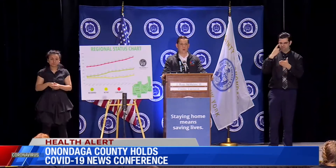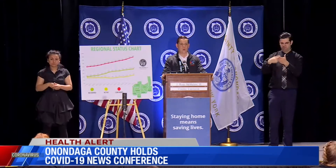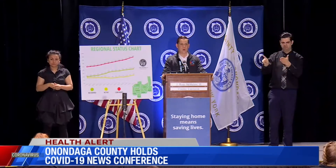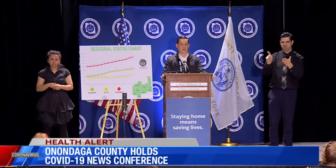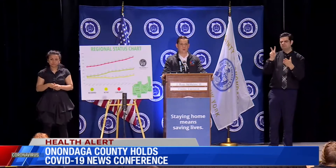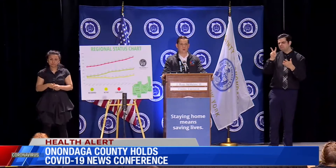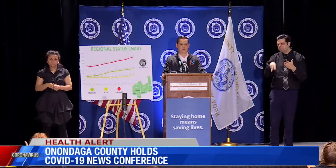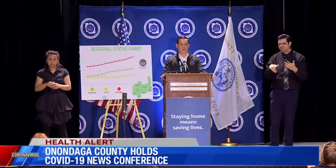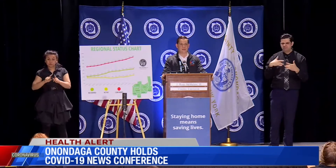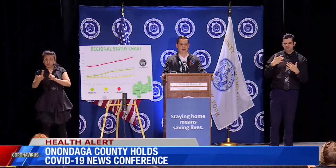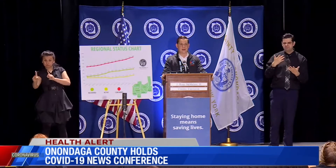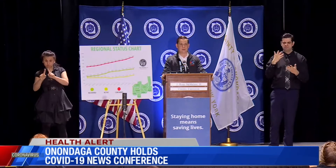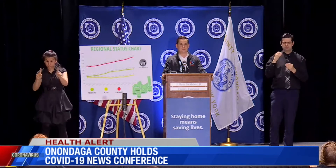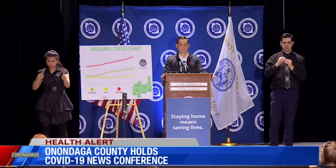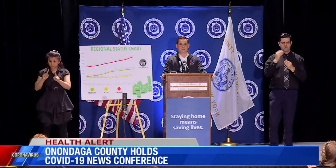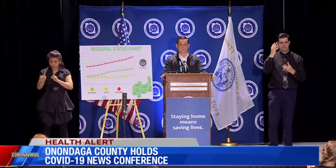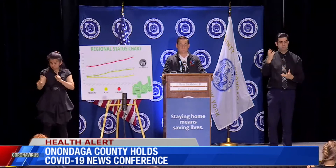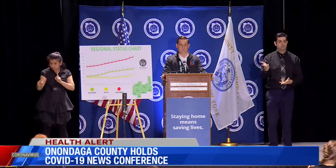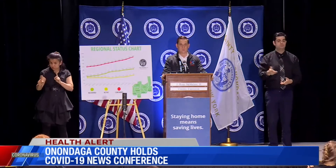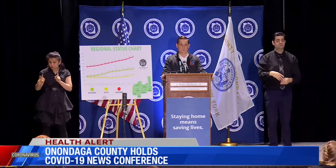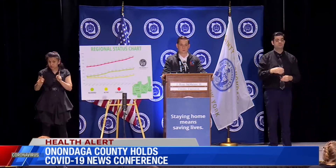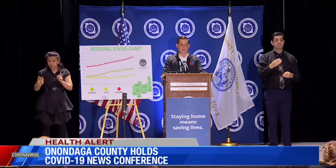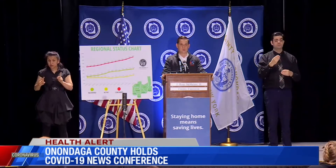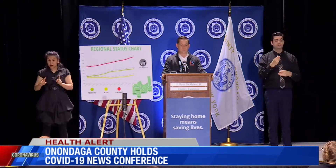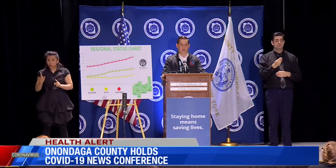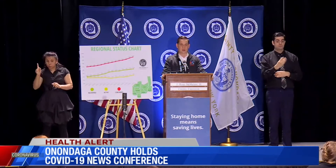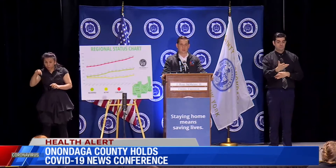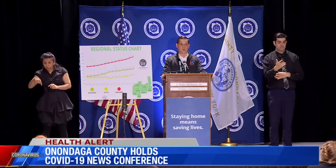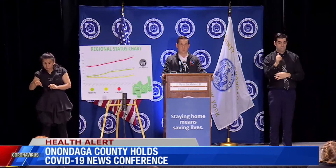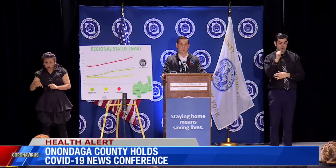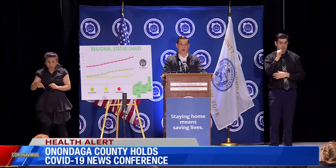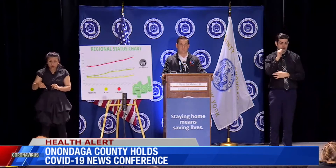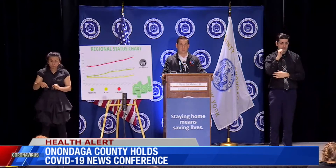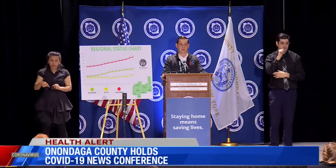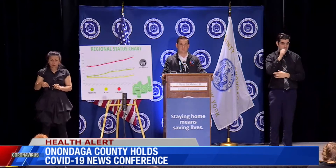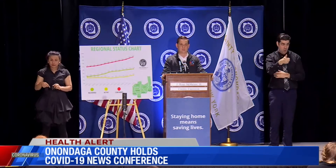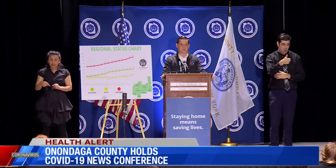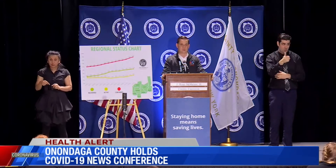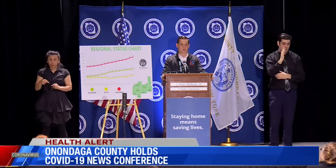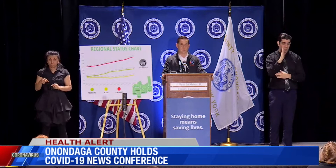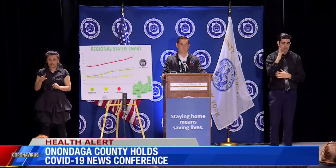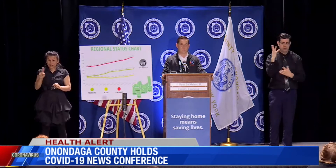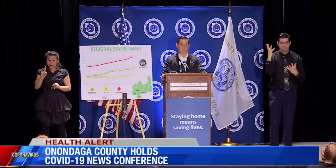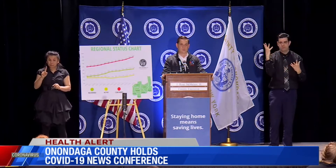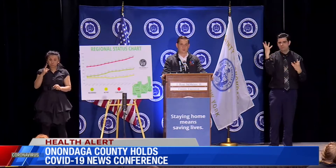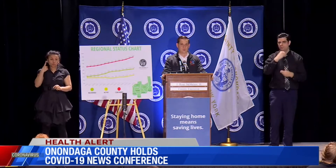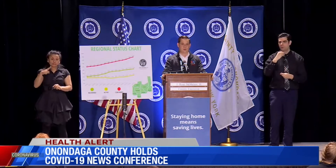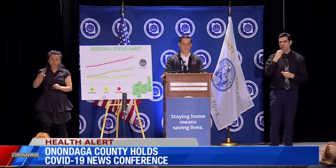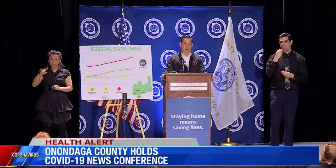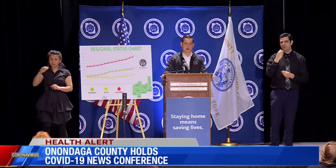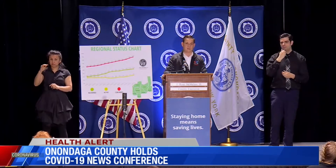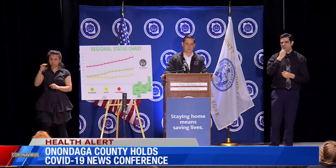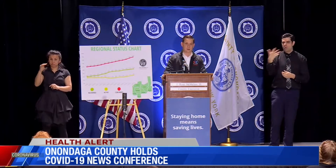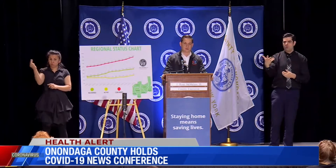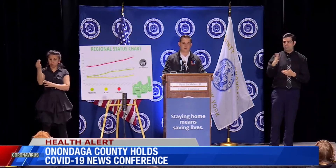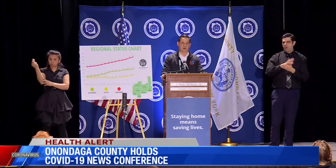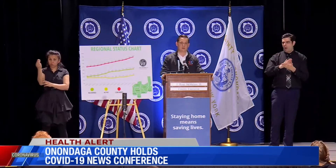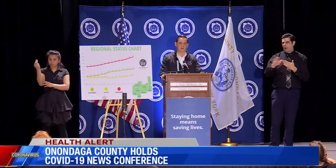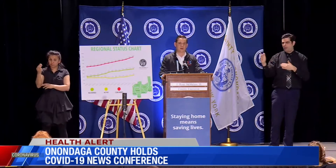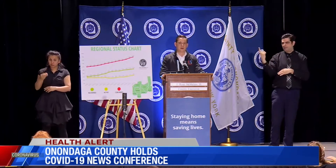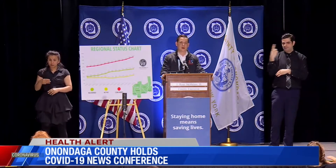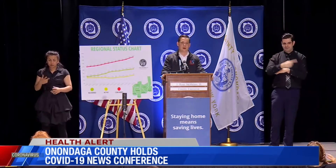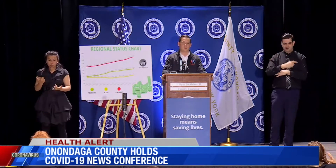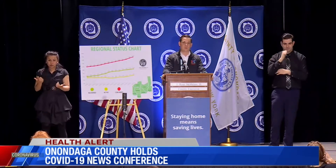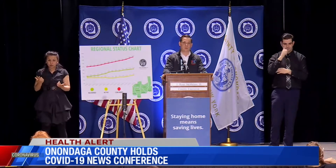tomorrow is going to be a nice day. The strange abnormal object It's orange. It will be in the sky. It's called the